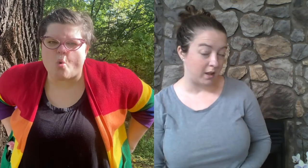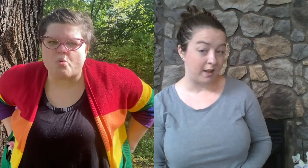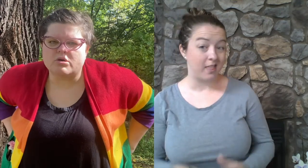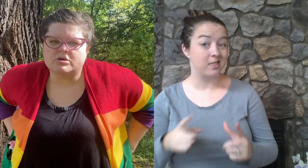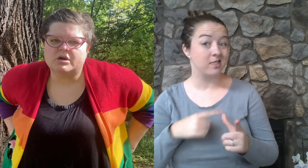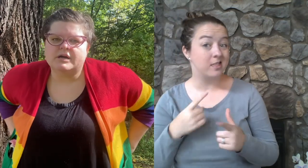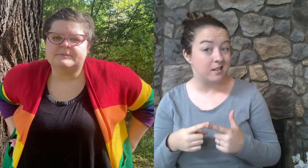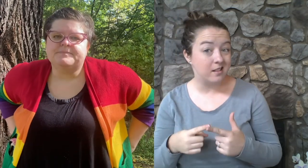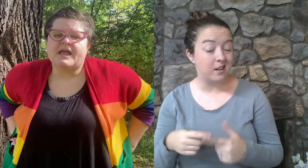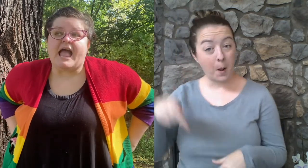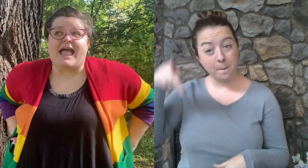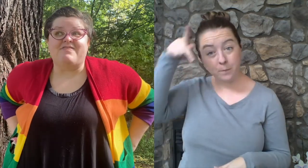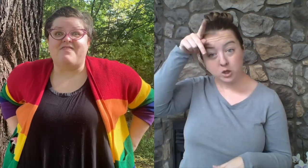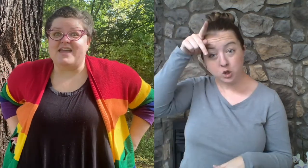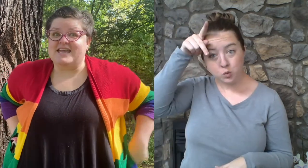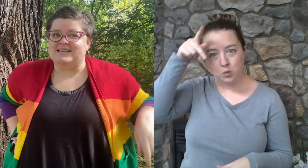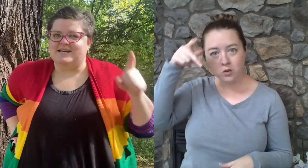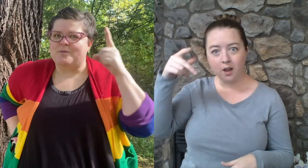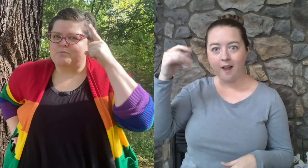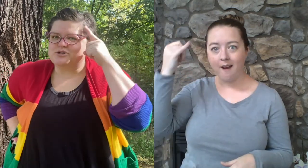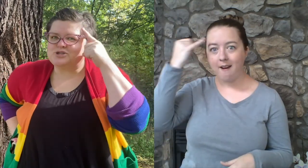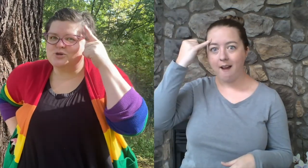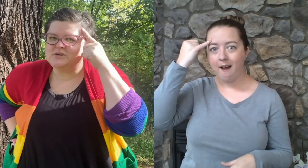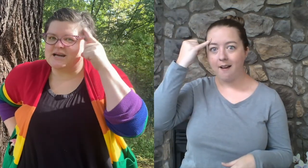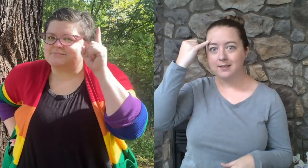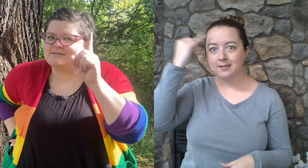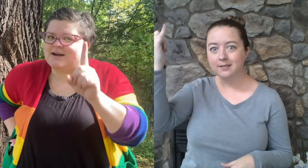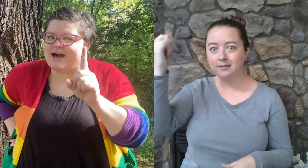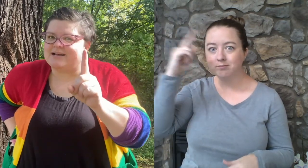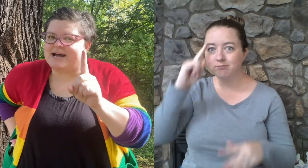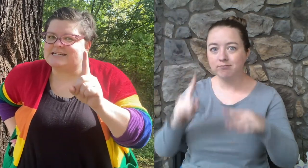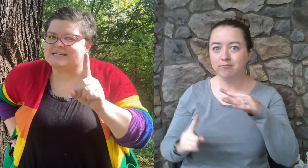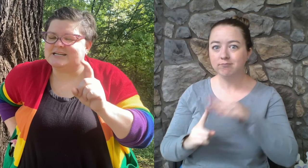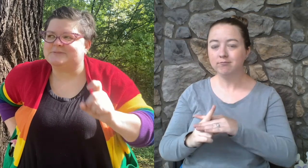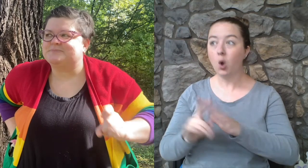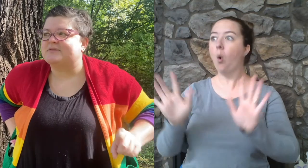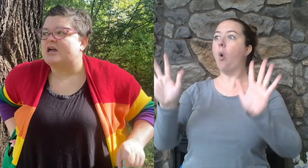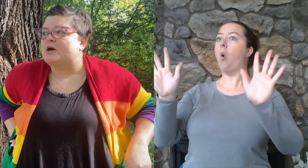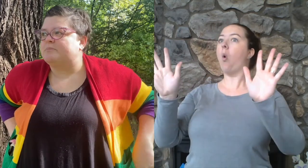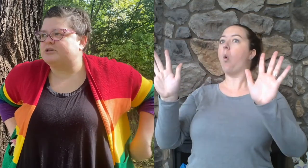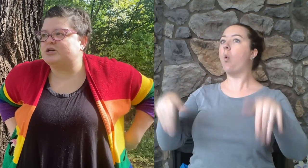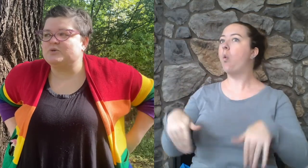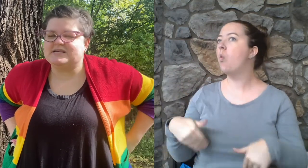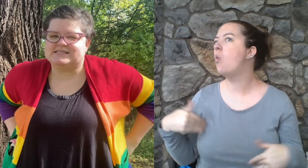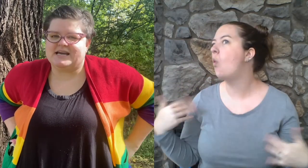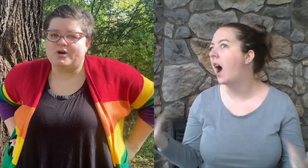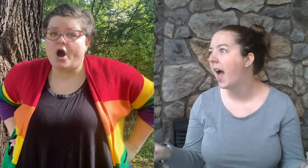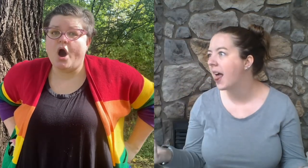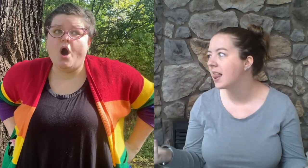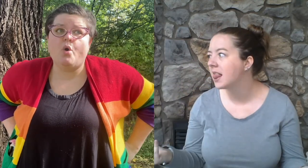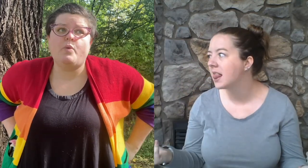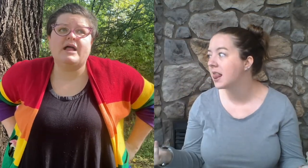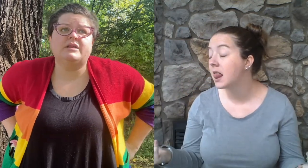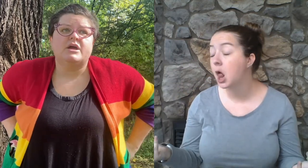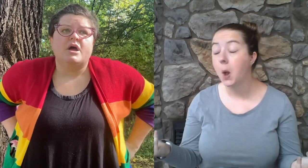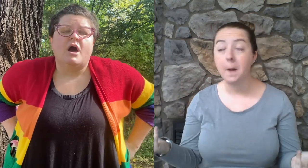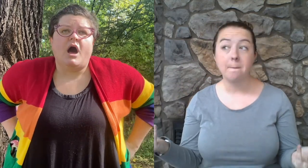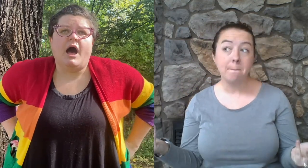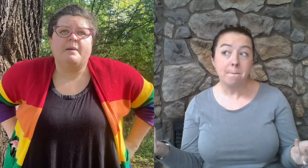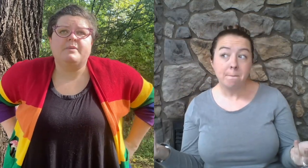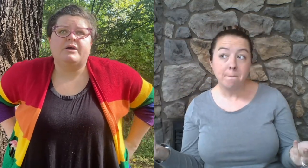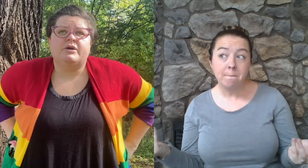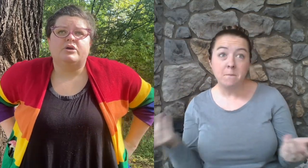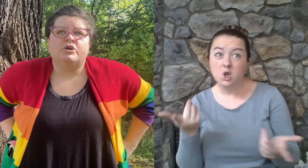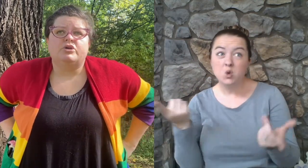so. And then Petunia got an idea. Petunia said, oh,